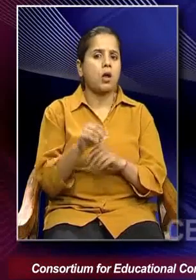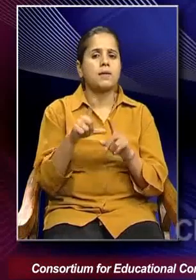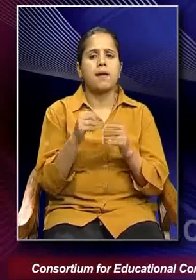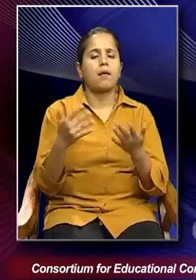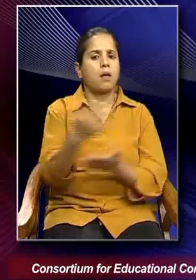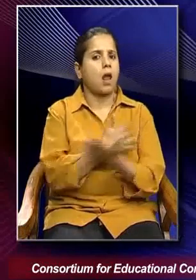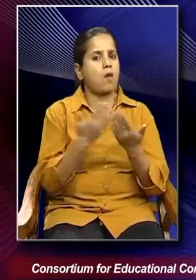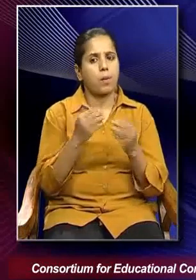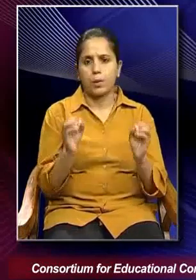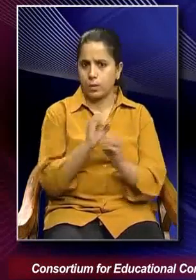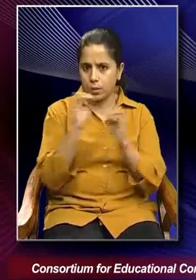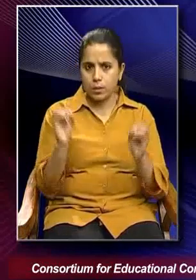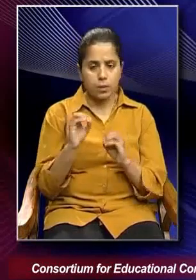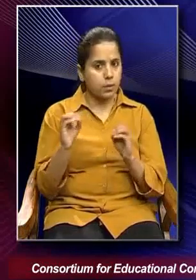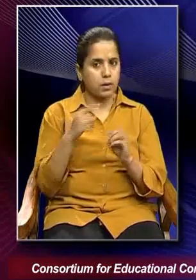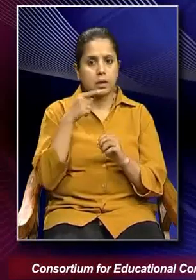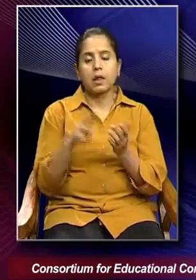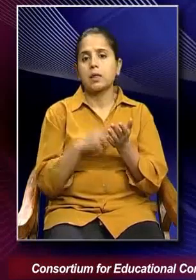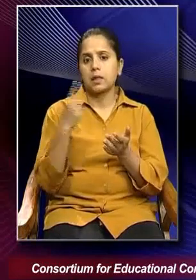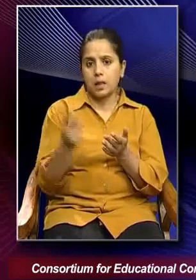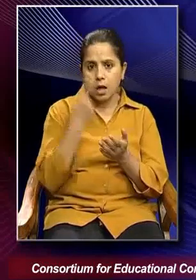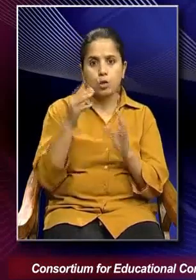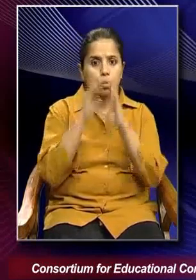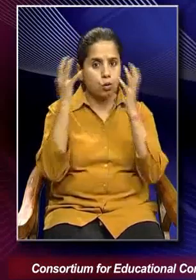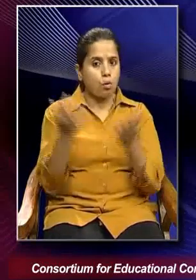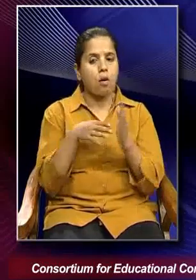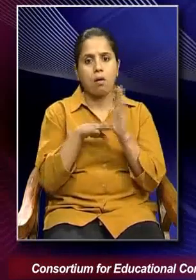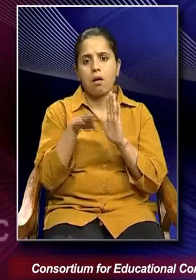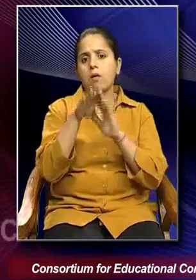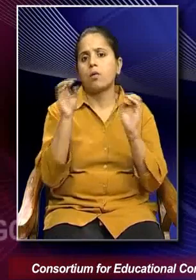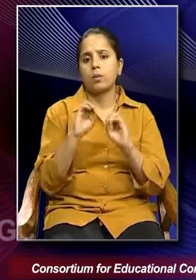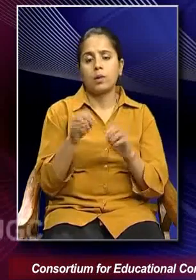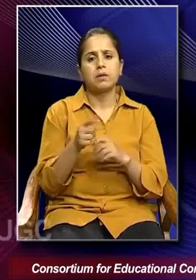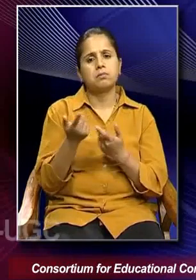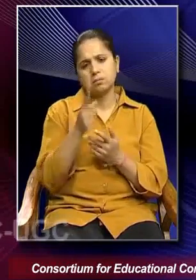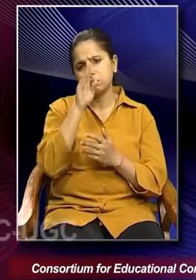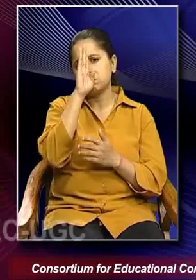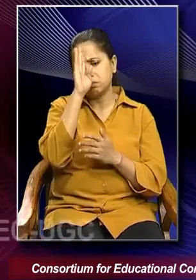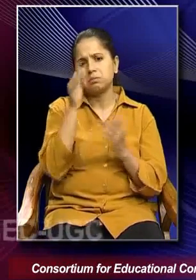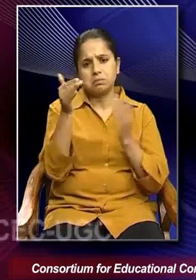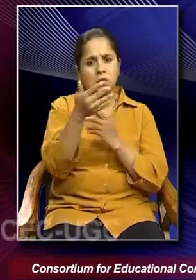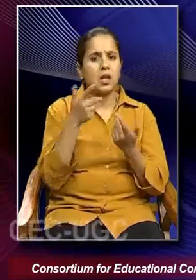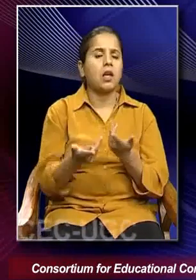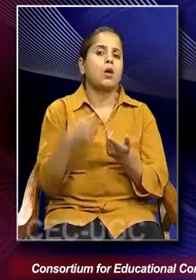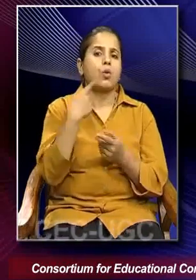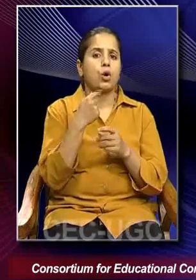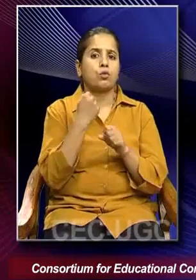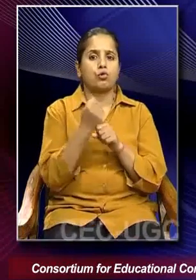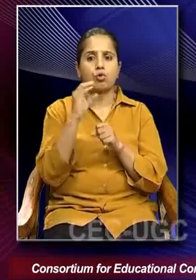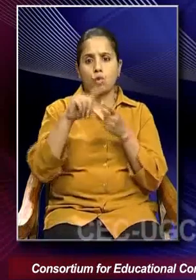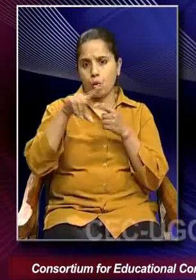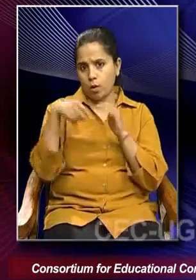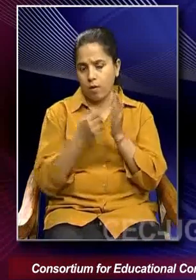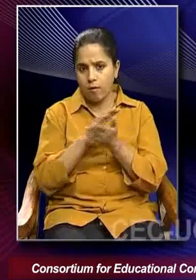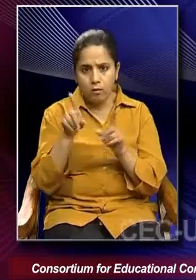which is available at national or global level. So indirectly, demographers and geographers and other social